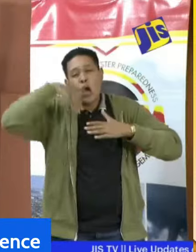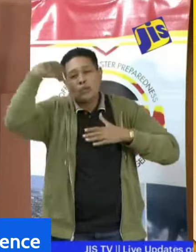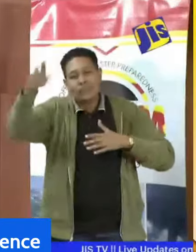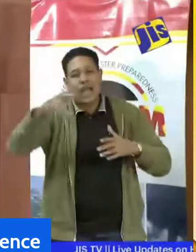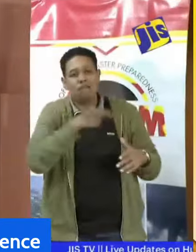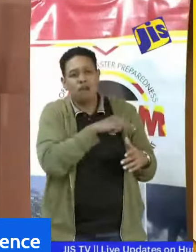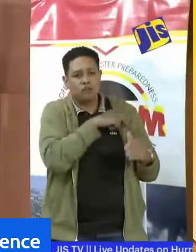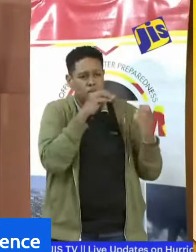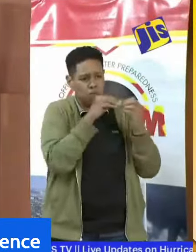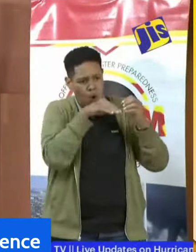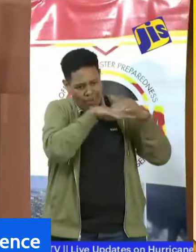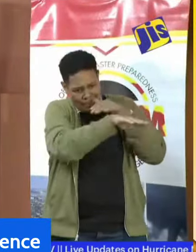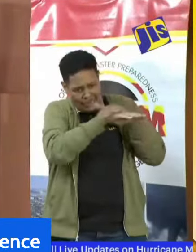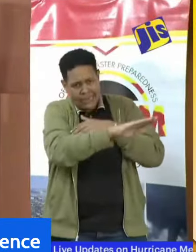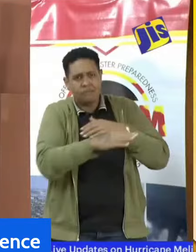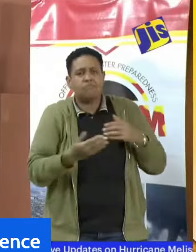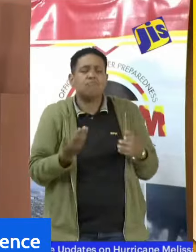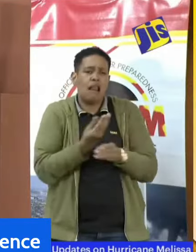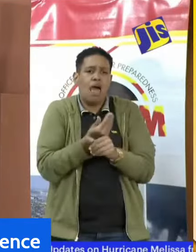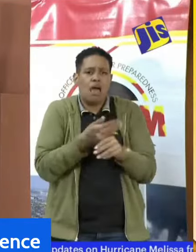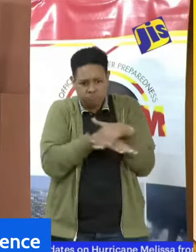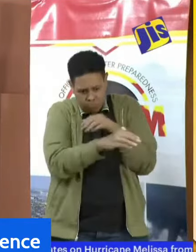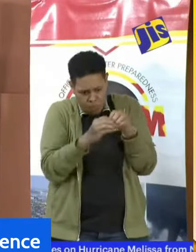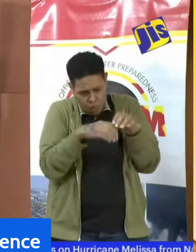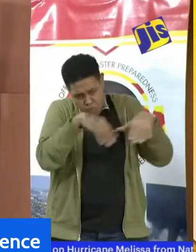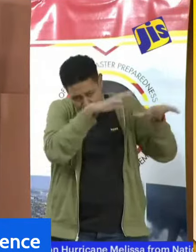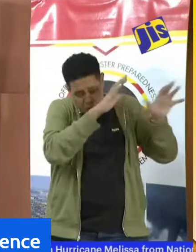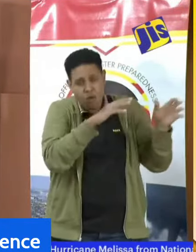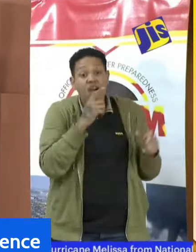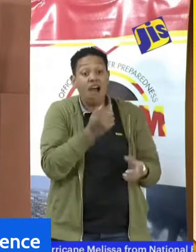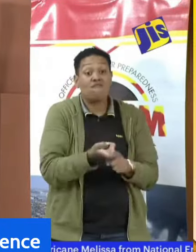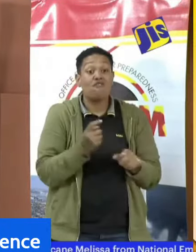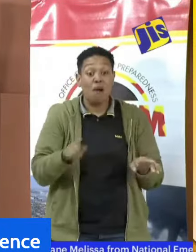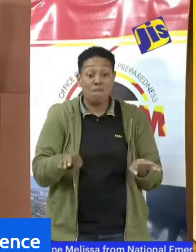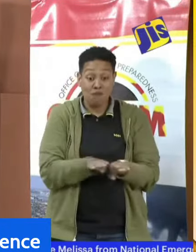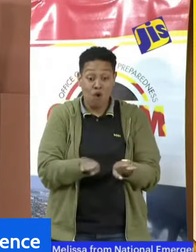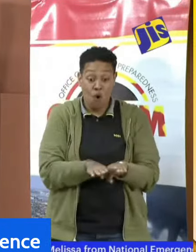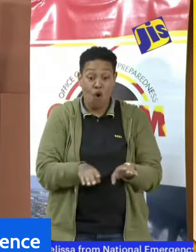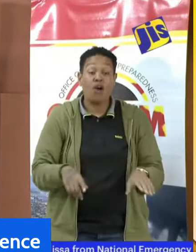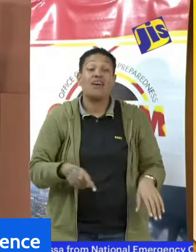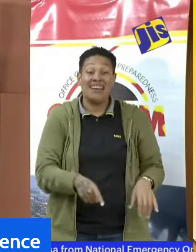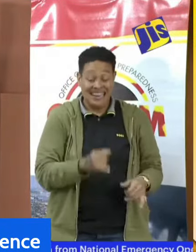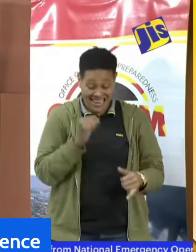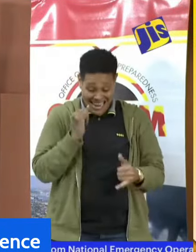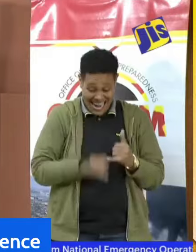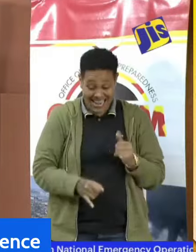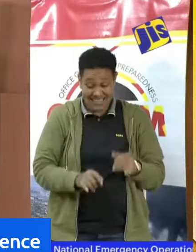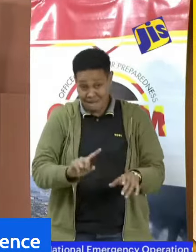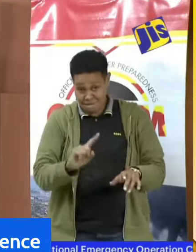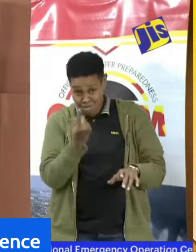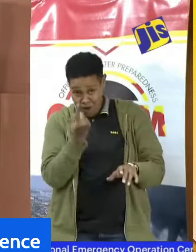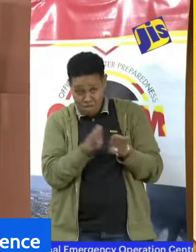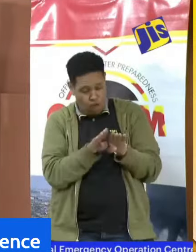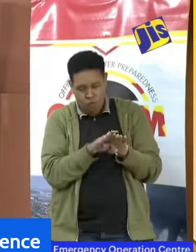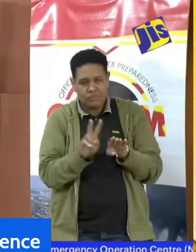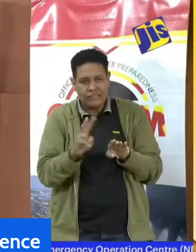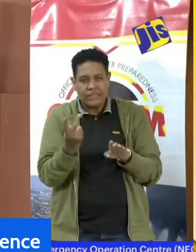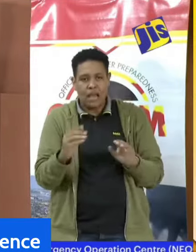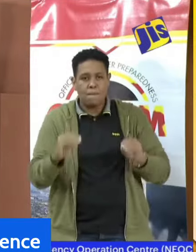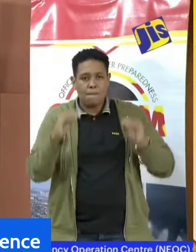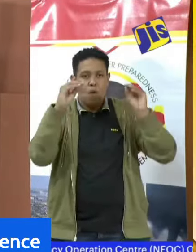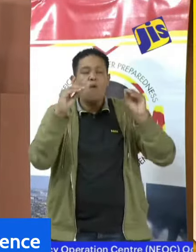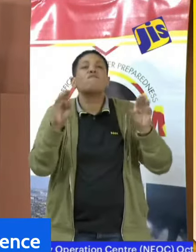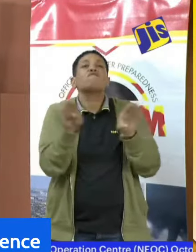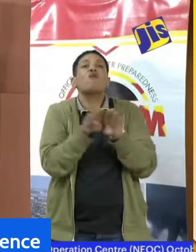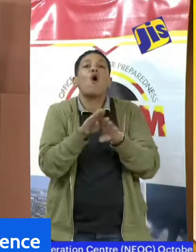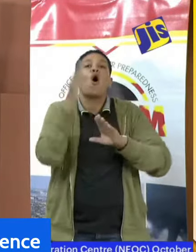further inland and have relocated patients from the ground floor to the second floor and hope